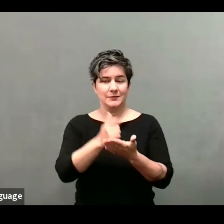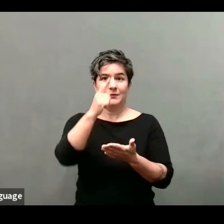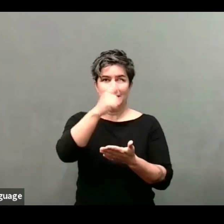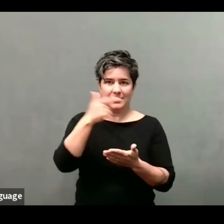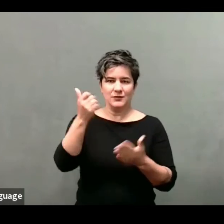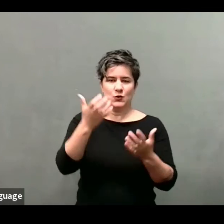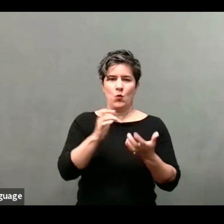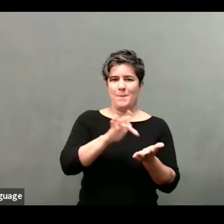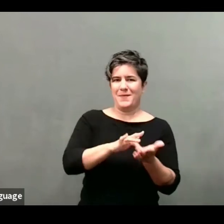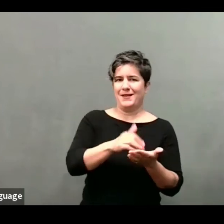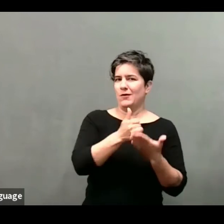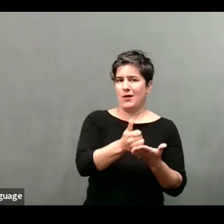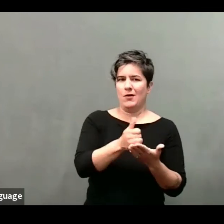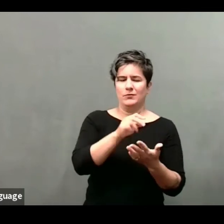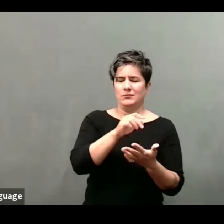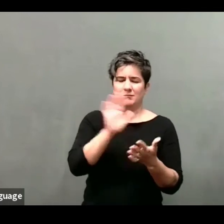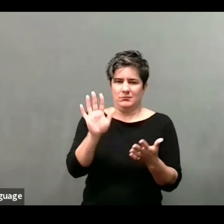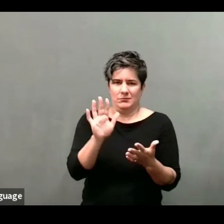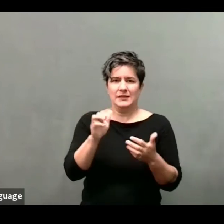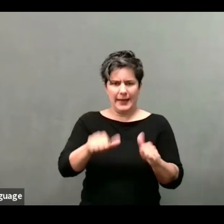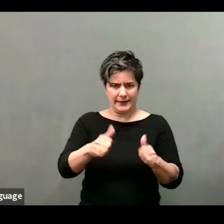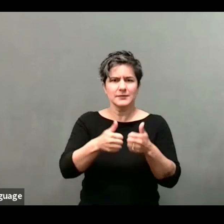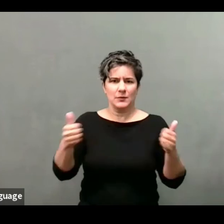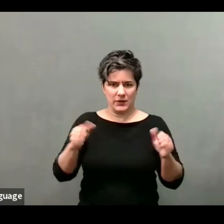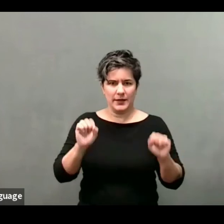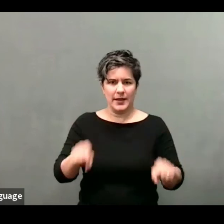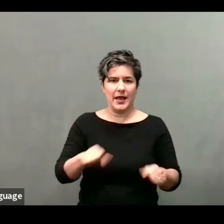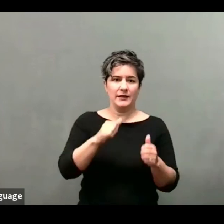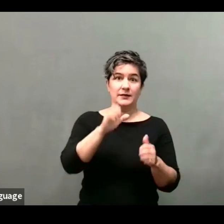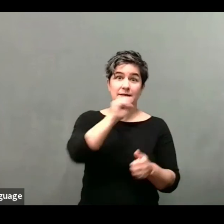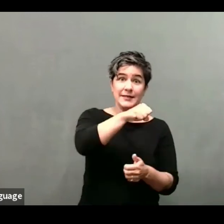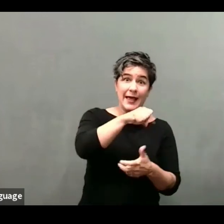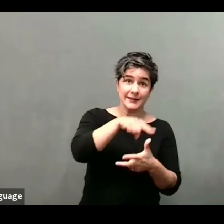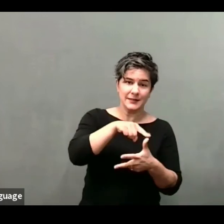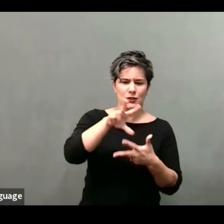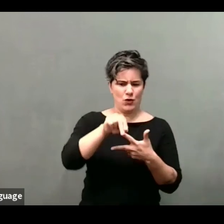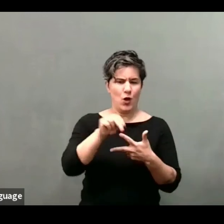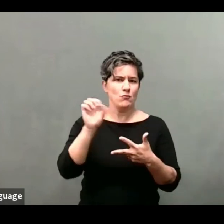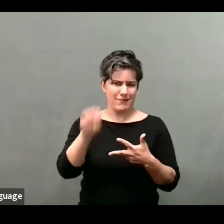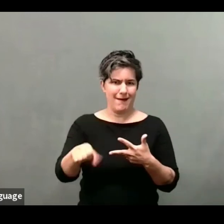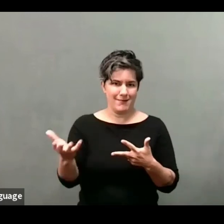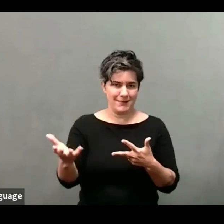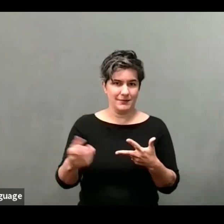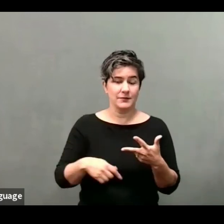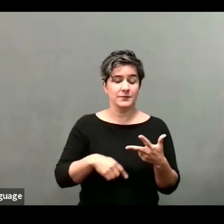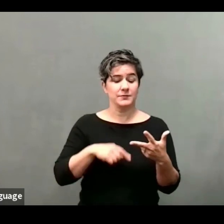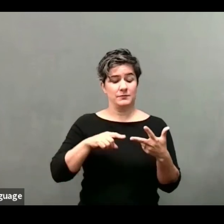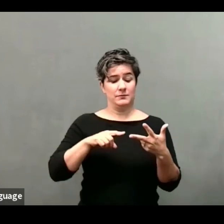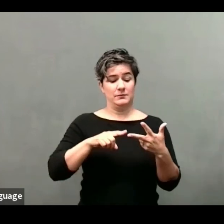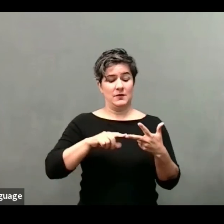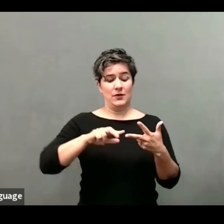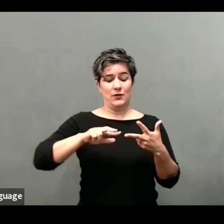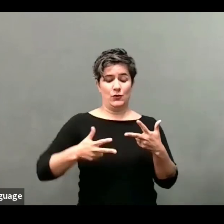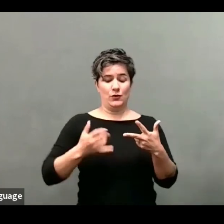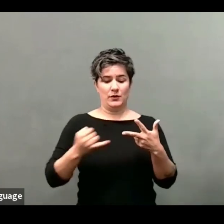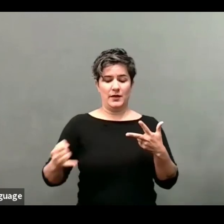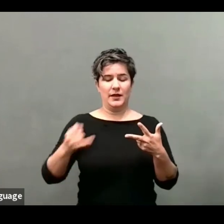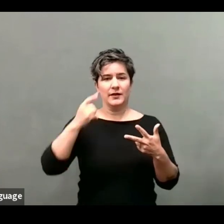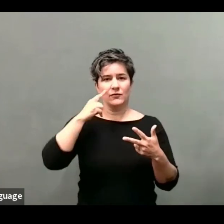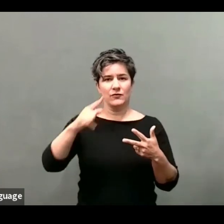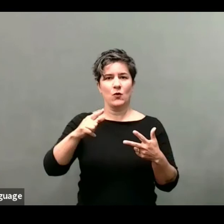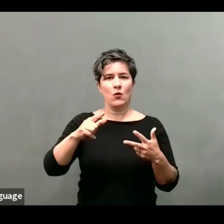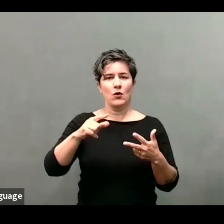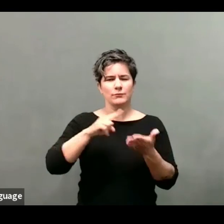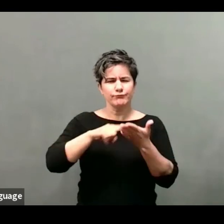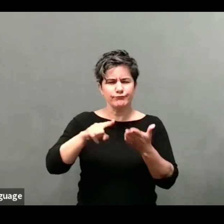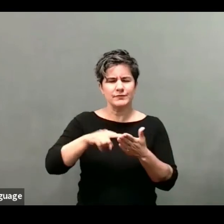because they're seeking medical help or vice versa. And 3, that there's a separate line for photography, forensic